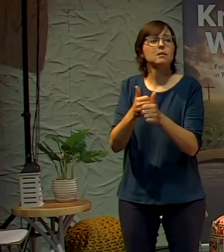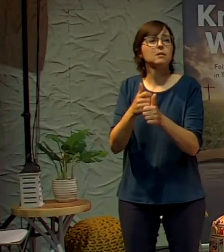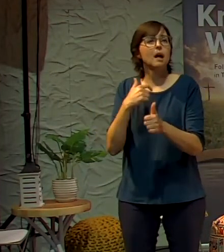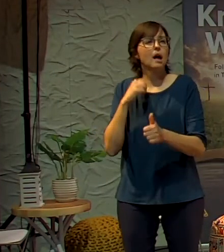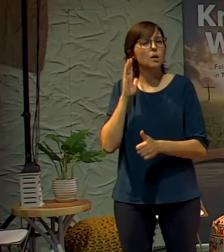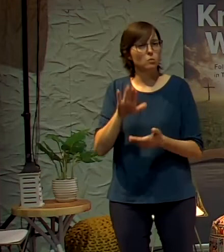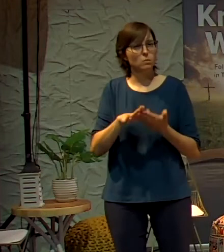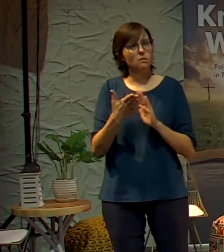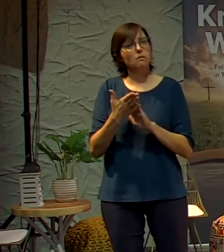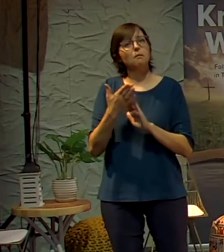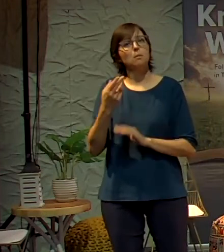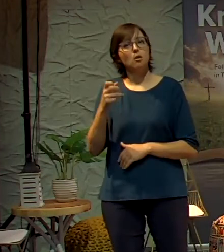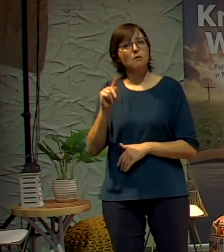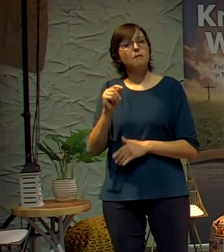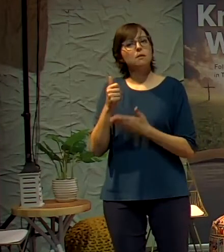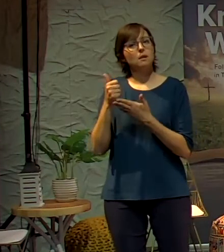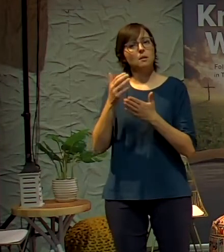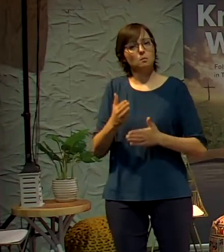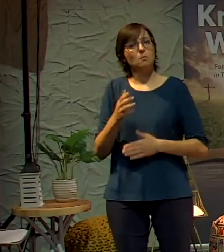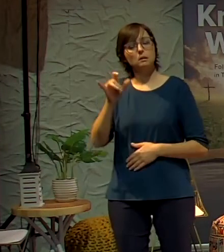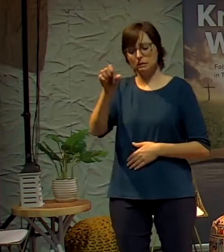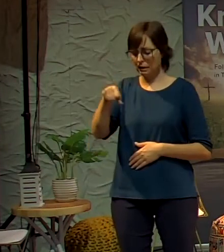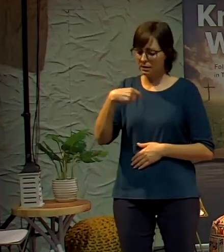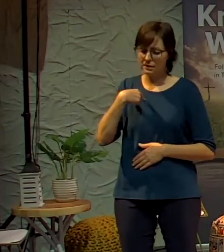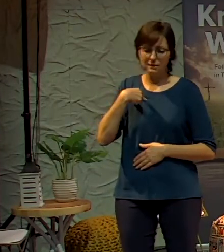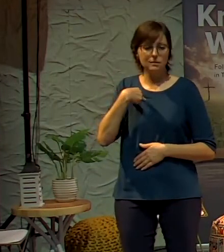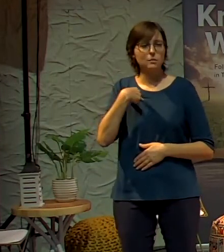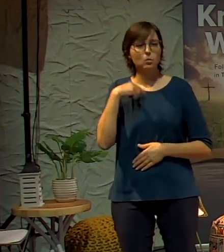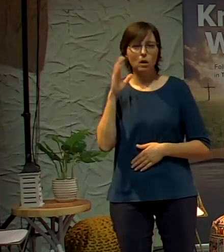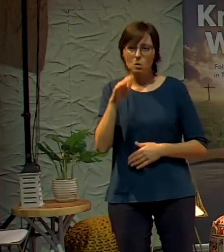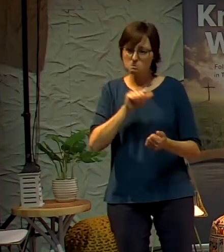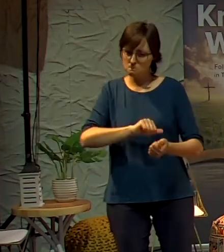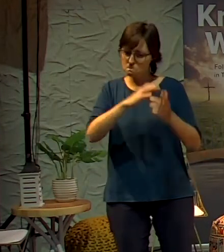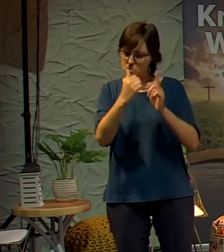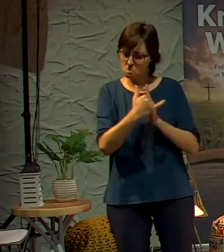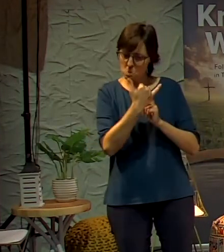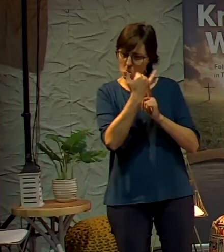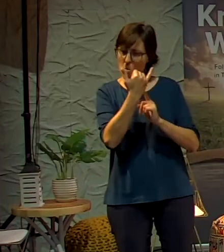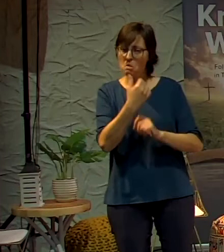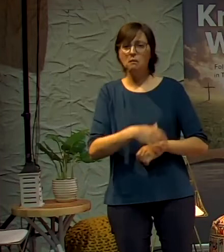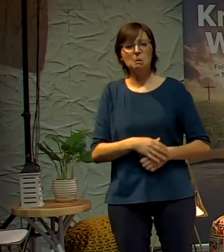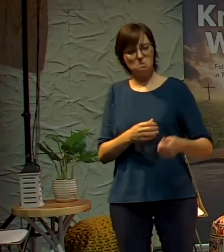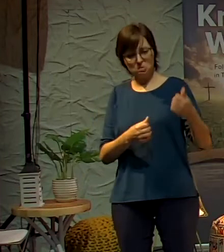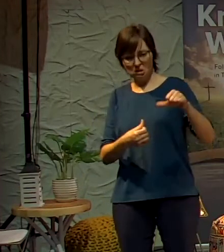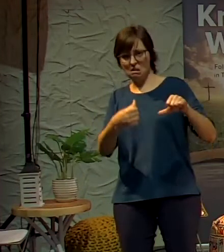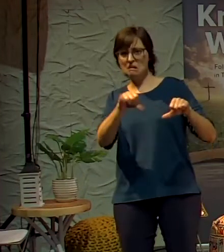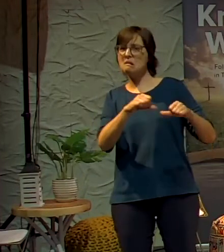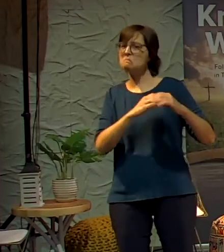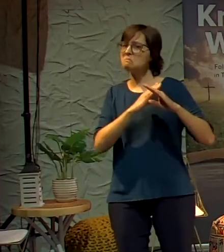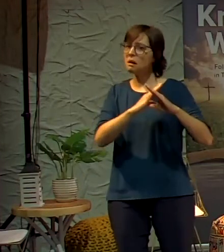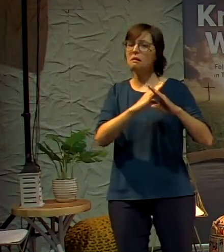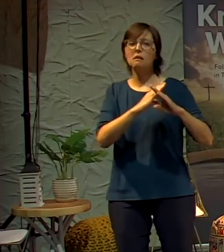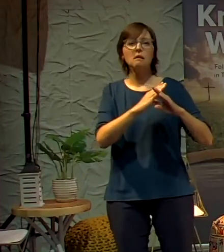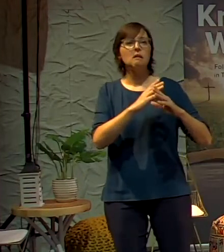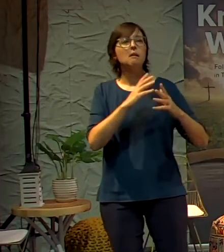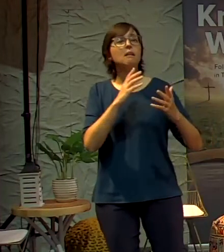hand. And yes, I will face bullying and rejection and disappointment and disillusionment over and over again.